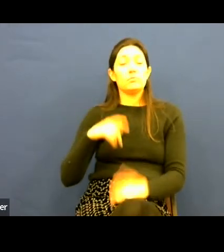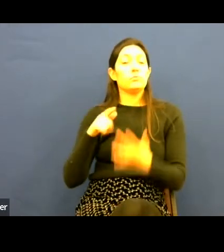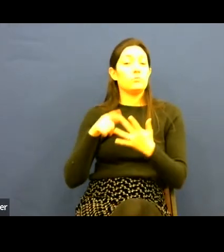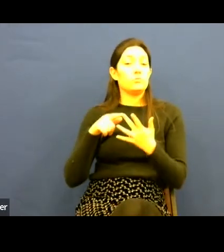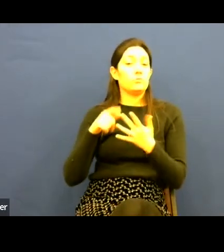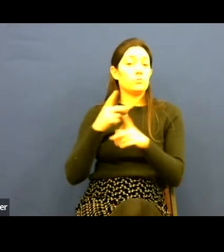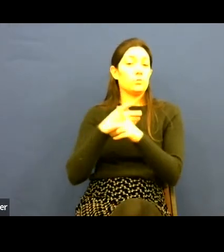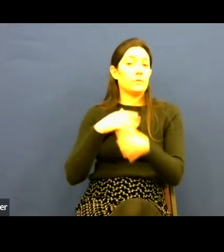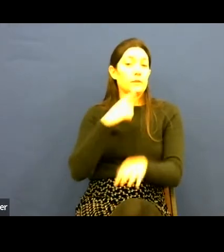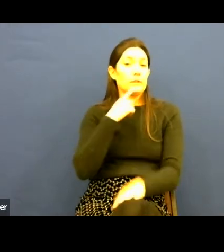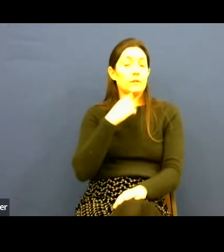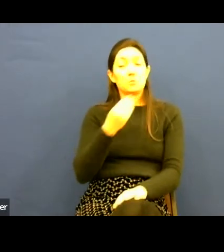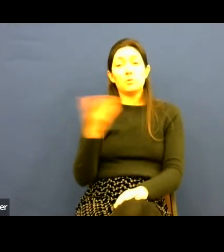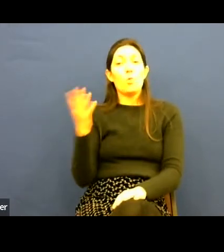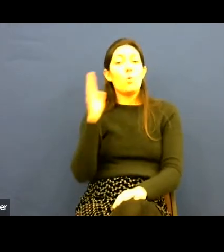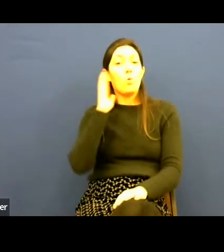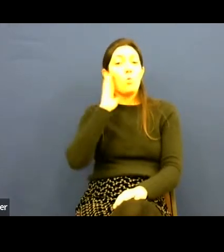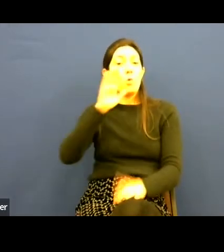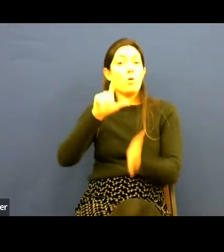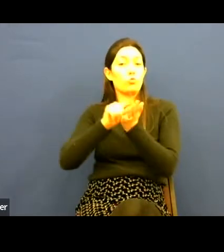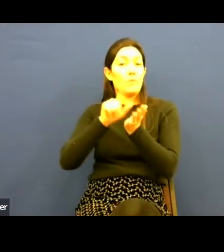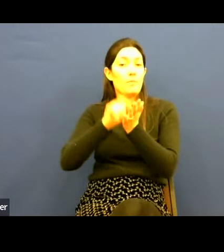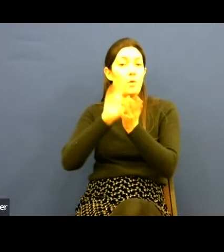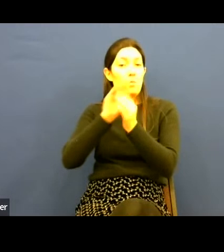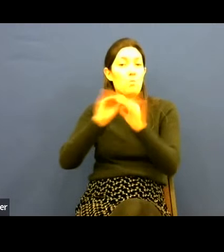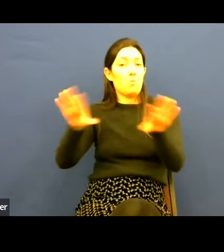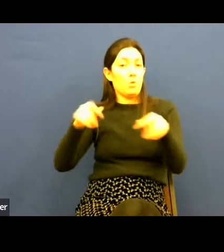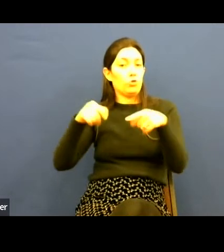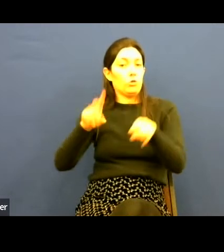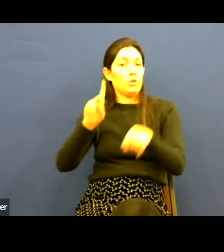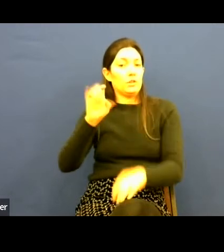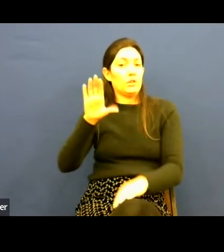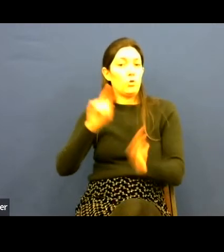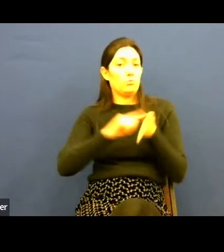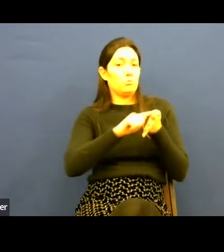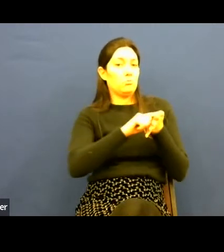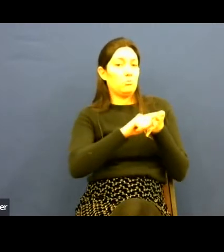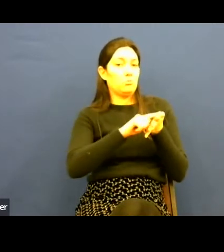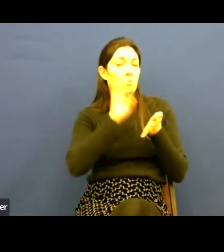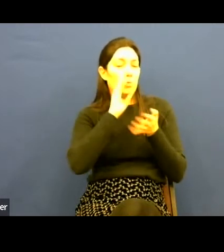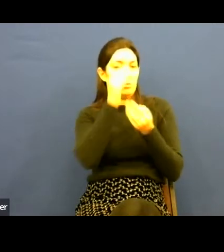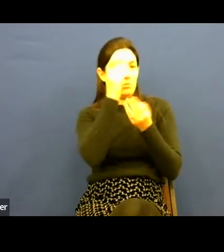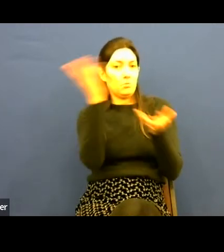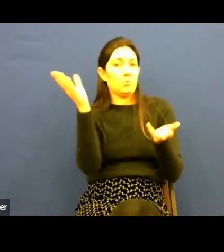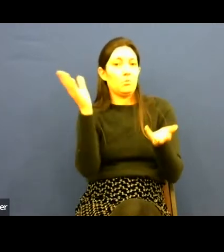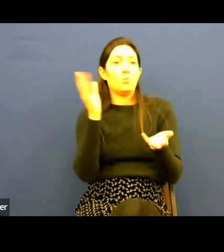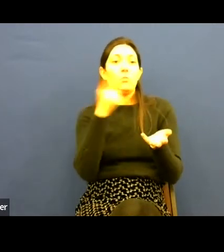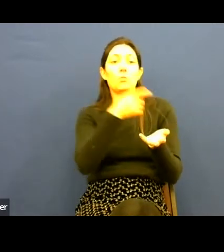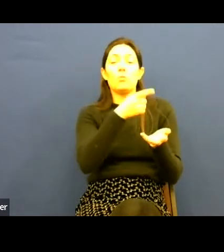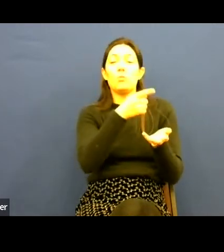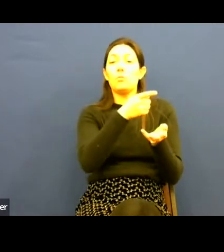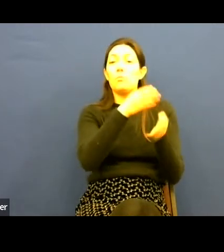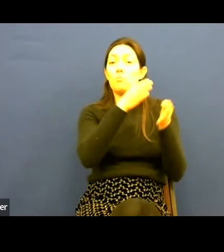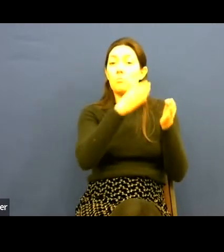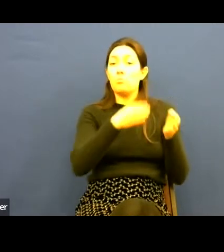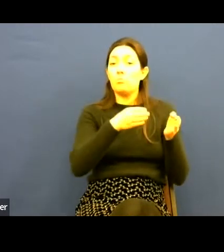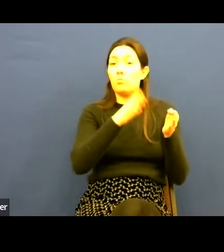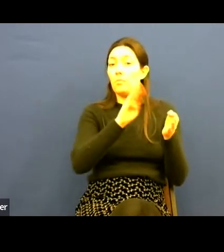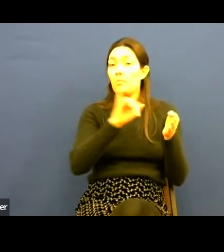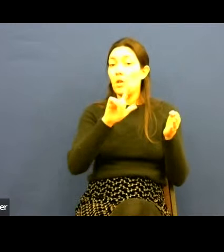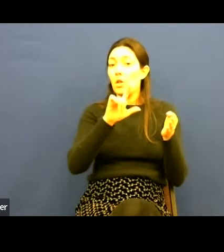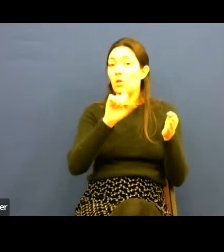beginning of December. Henrietta residents Ann Stevens and Bill Shattuck approached the town about the concept of